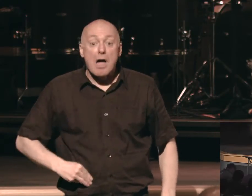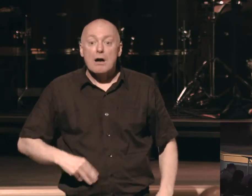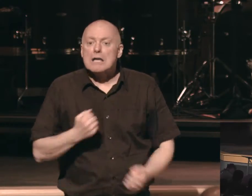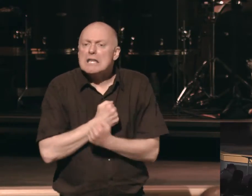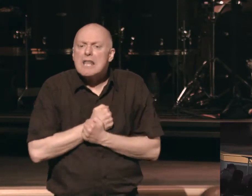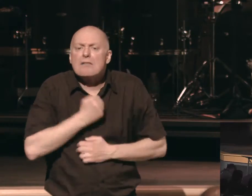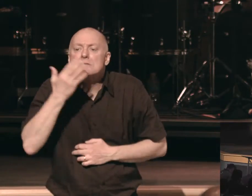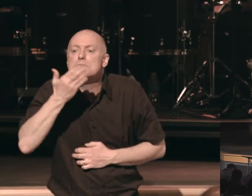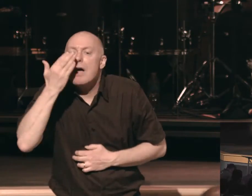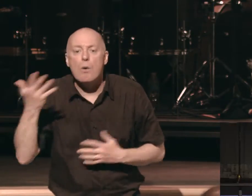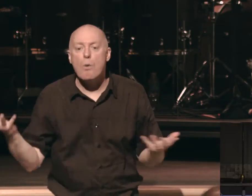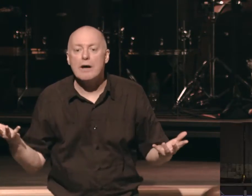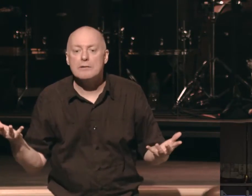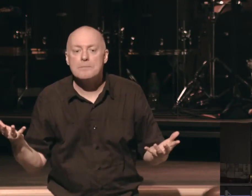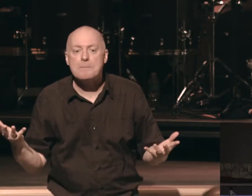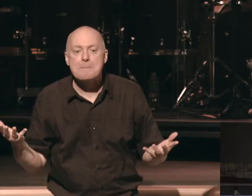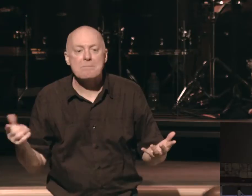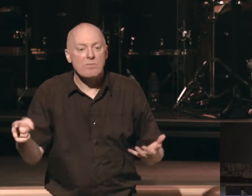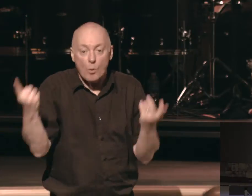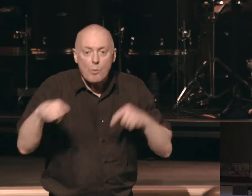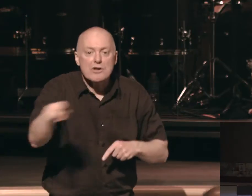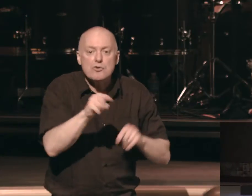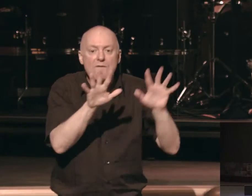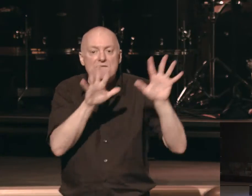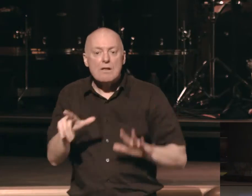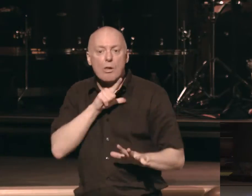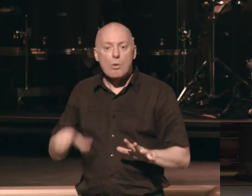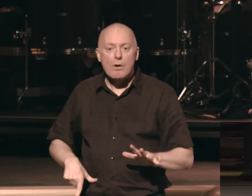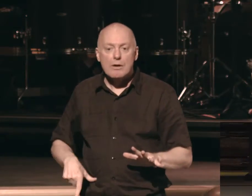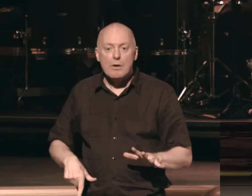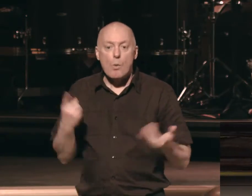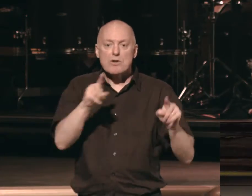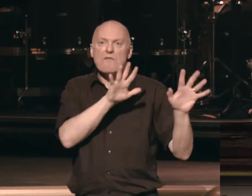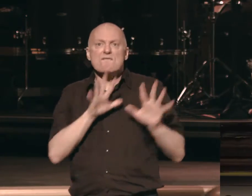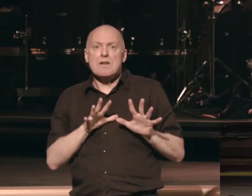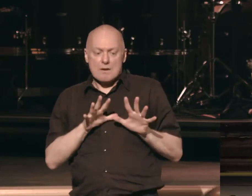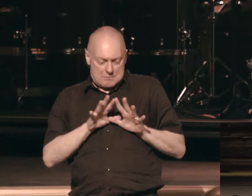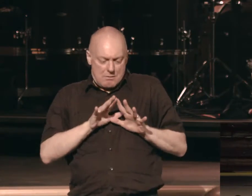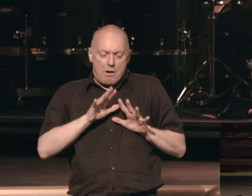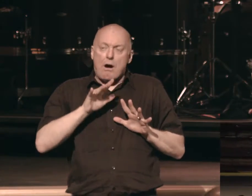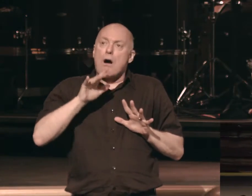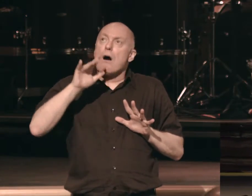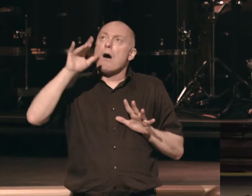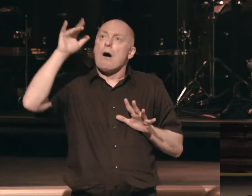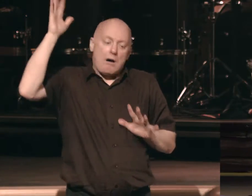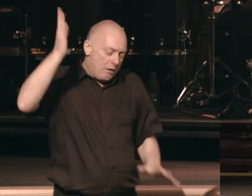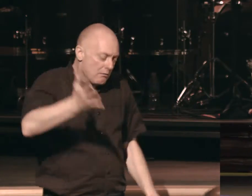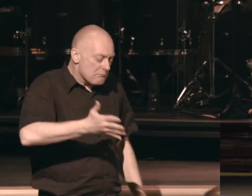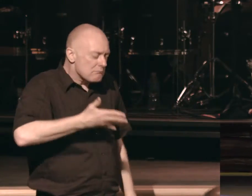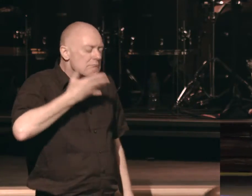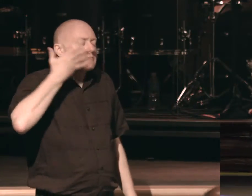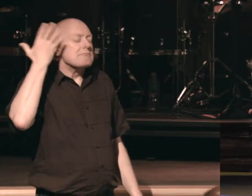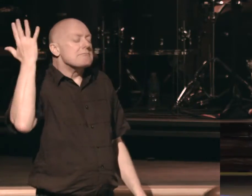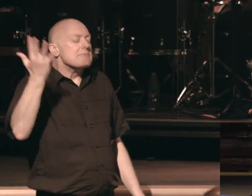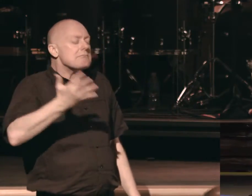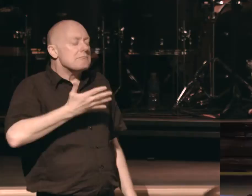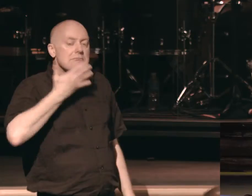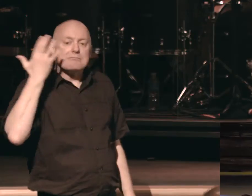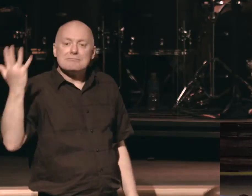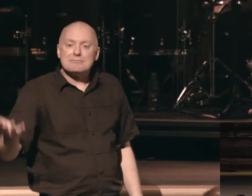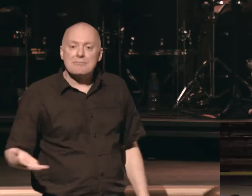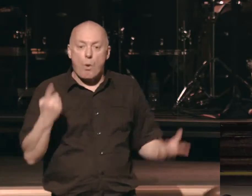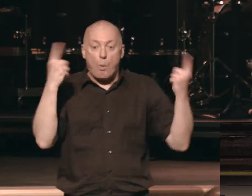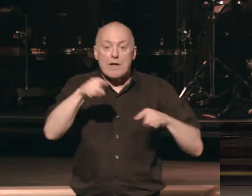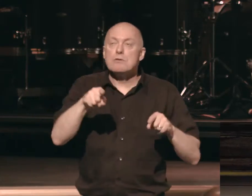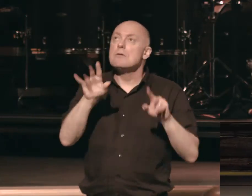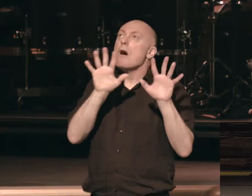in the fragrance of the fear of the Lord. He delights in the fragrance of his Father being